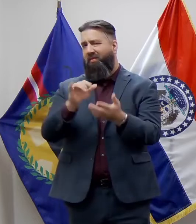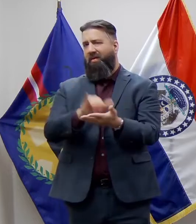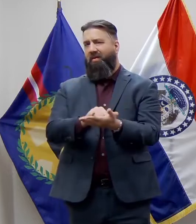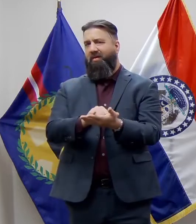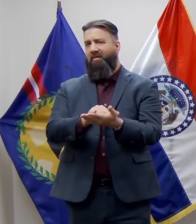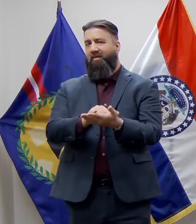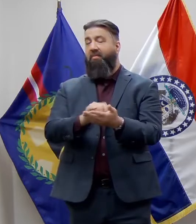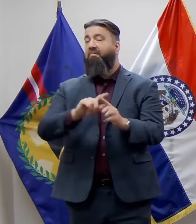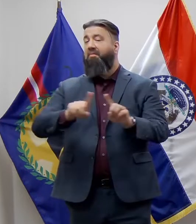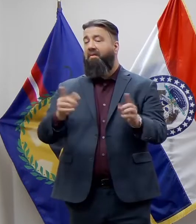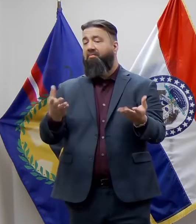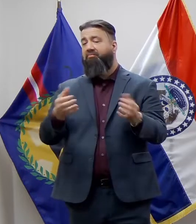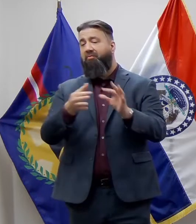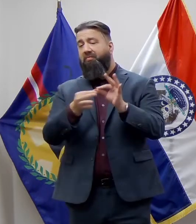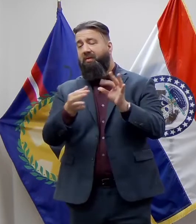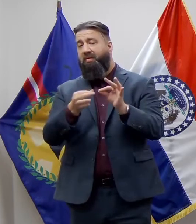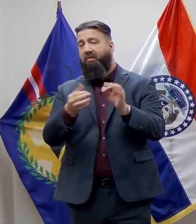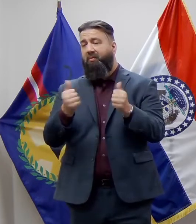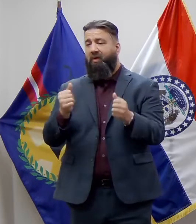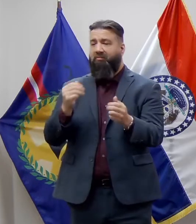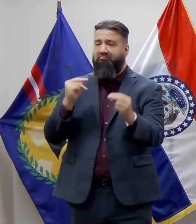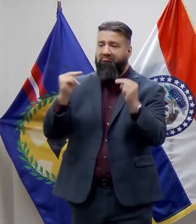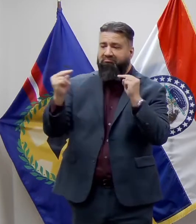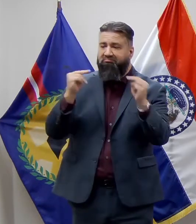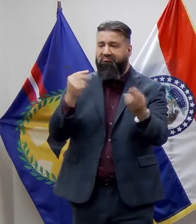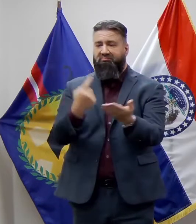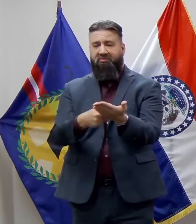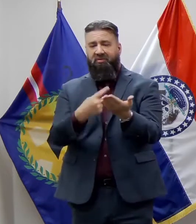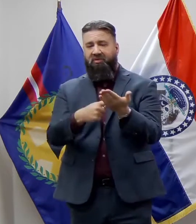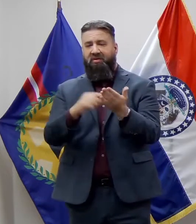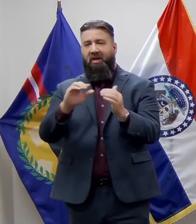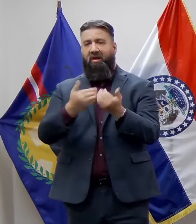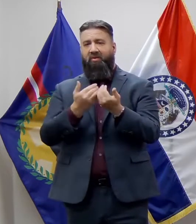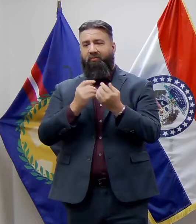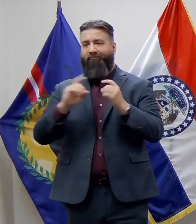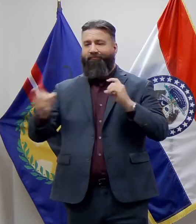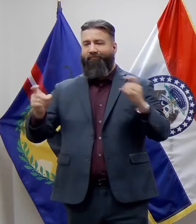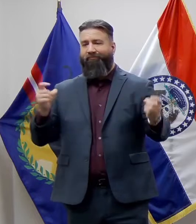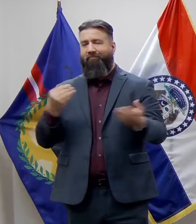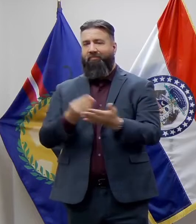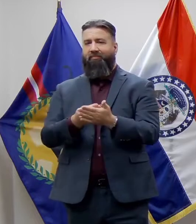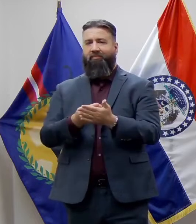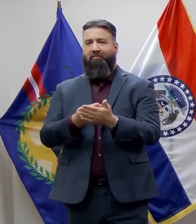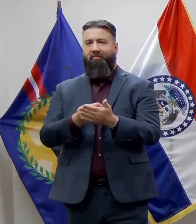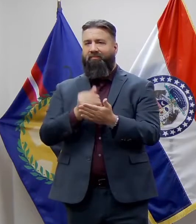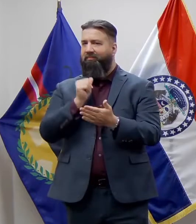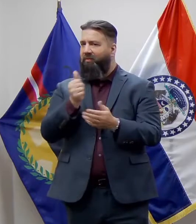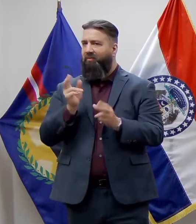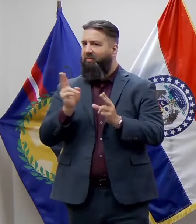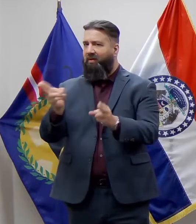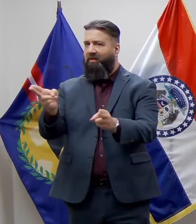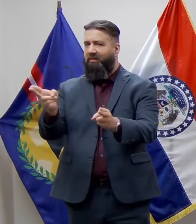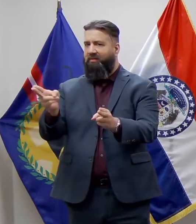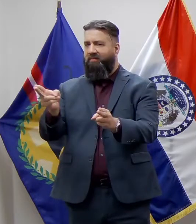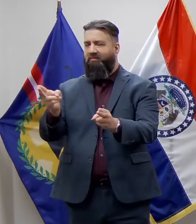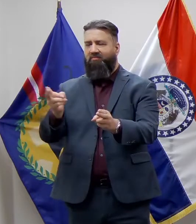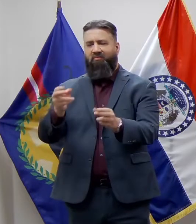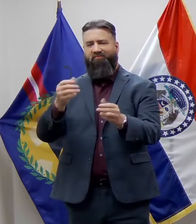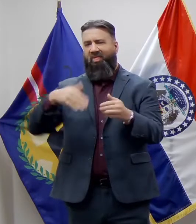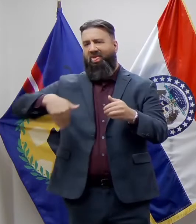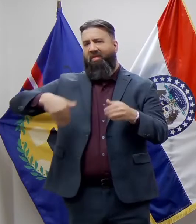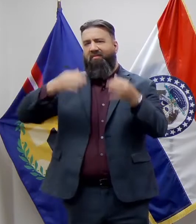than to mention that negotiations on how to split those funds will continue. There's no rush. The money's not allocated to